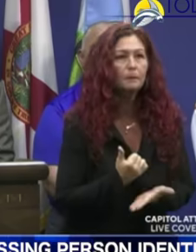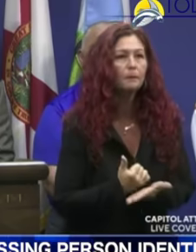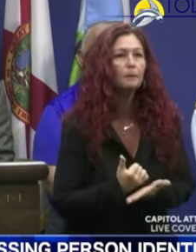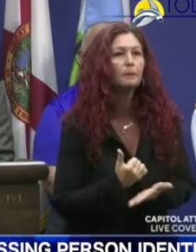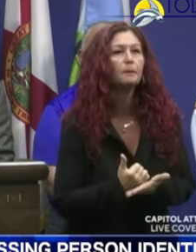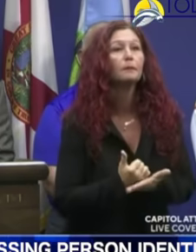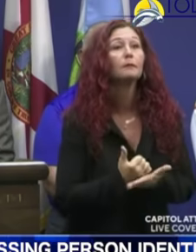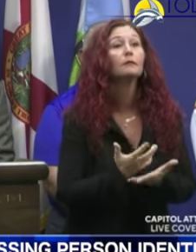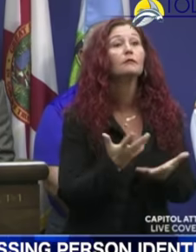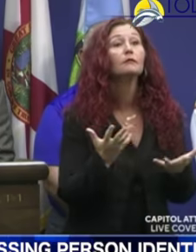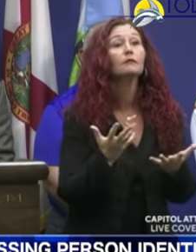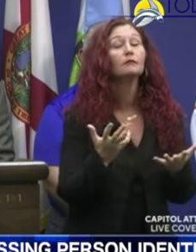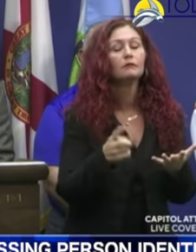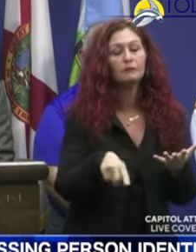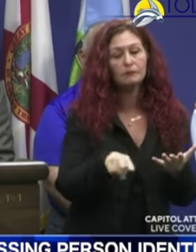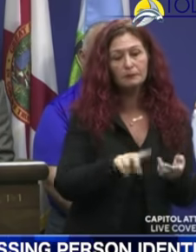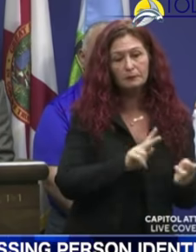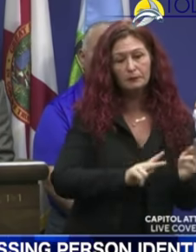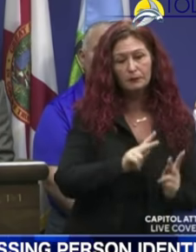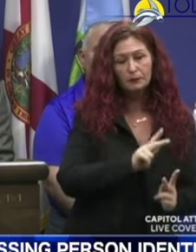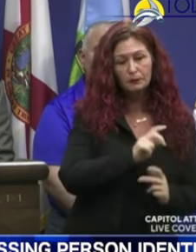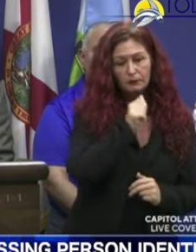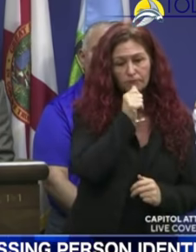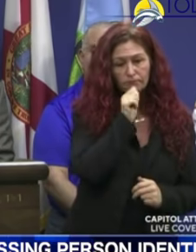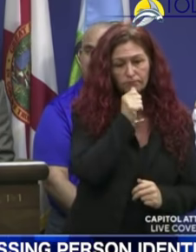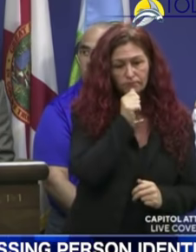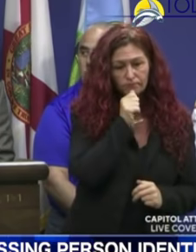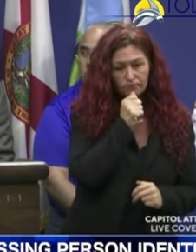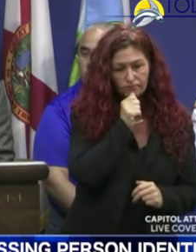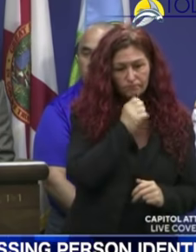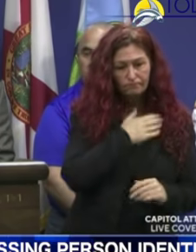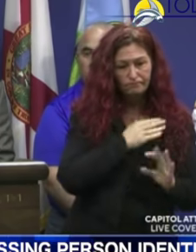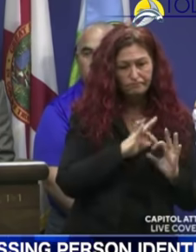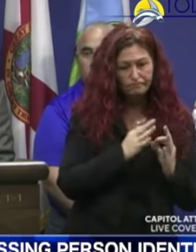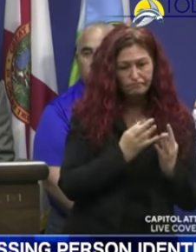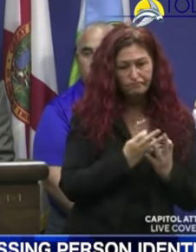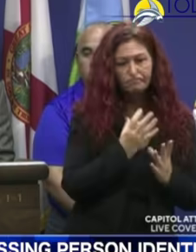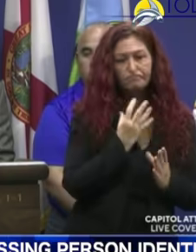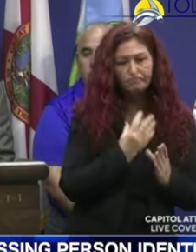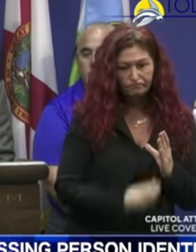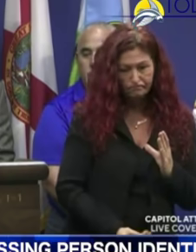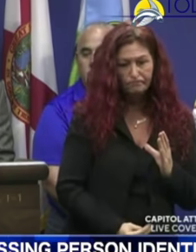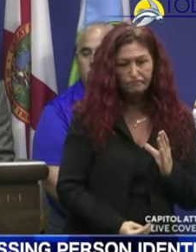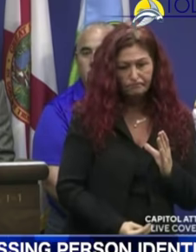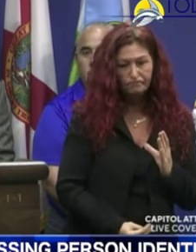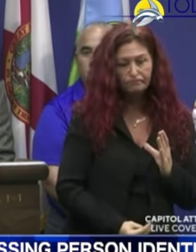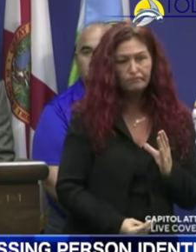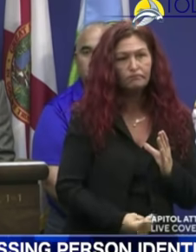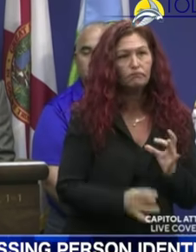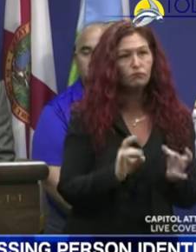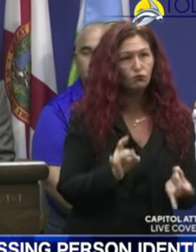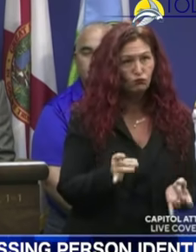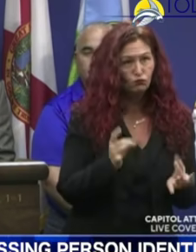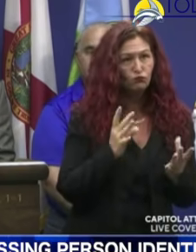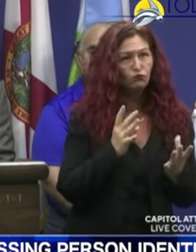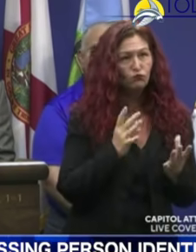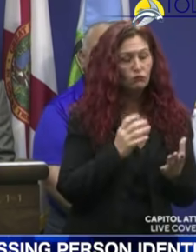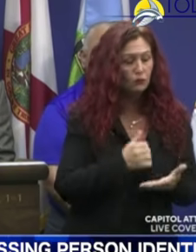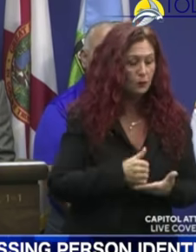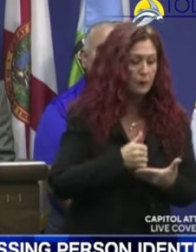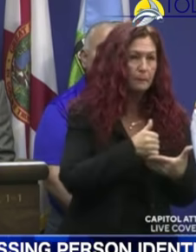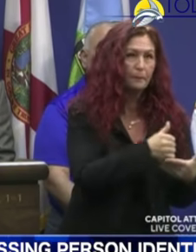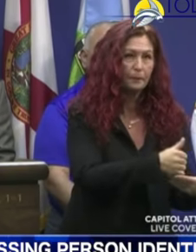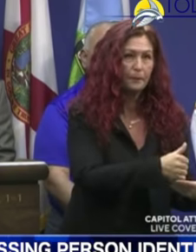we lost. Today, I can report that because of these sustained heroic efforts, the